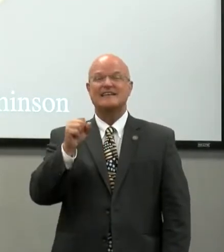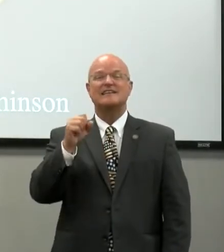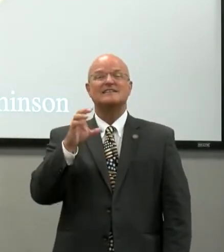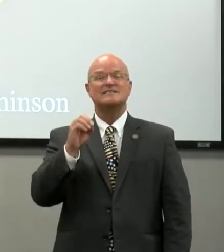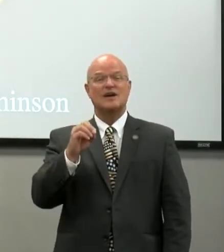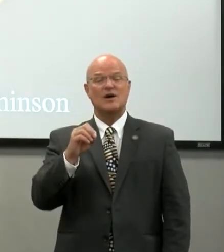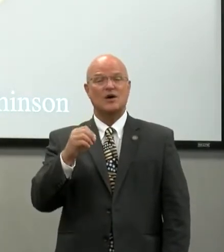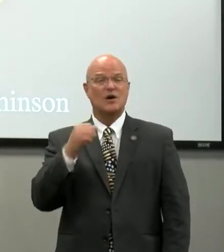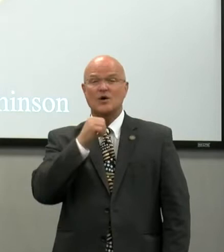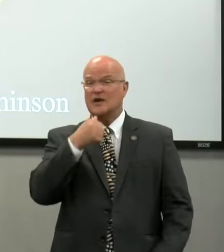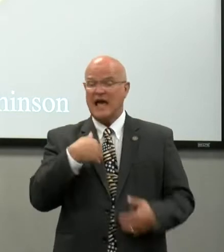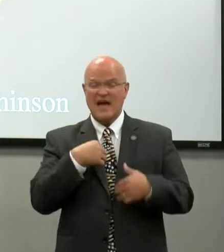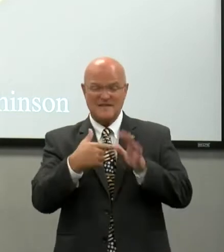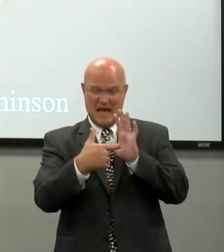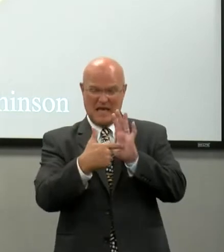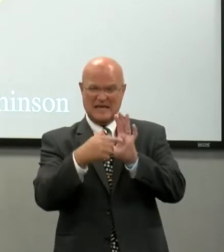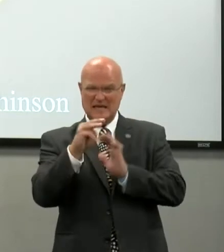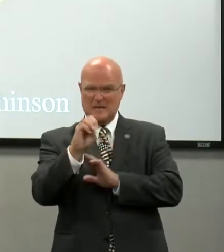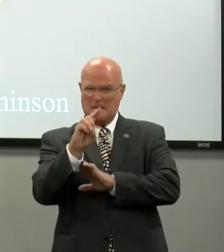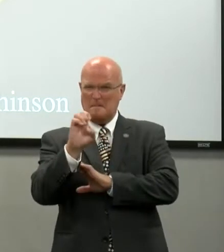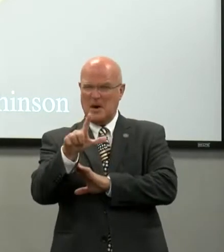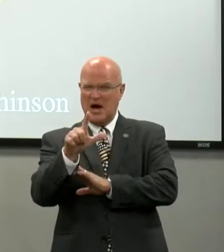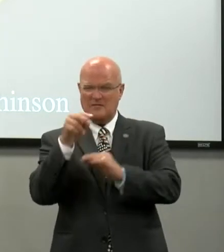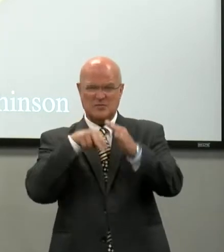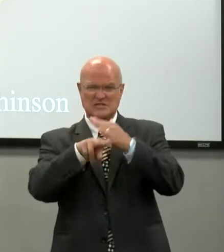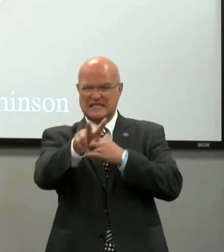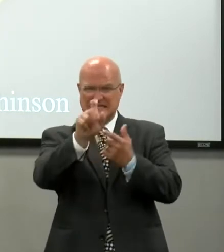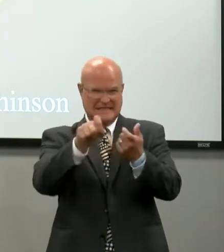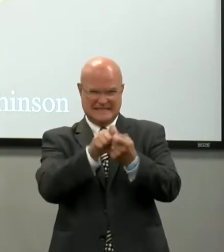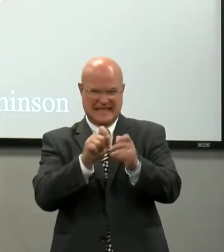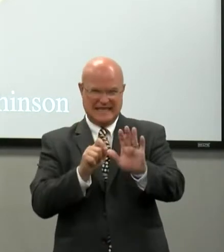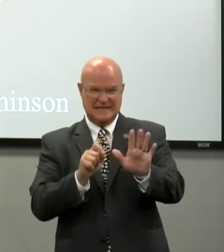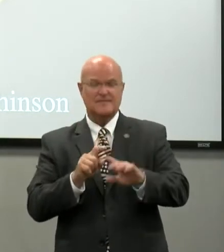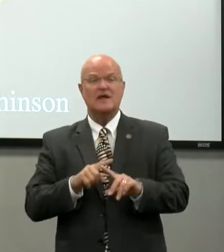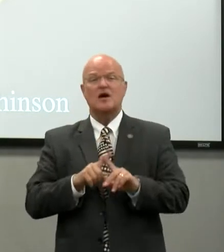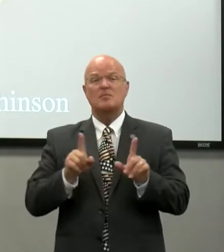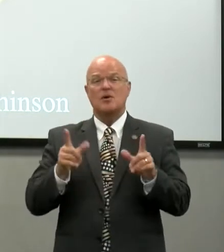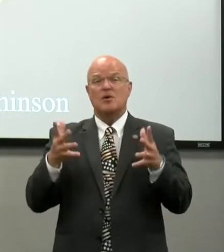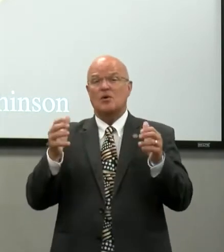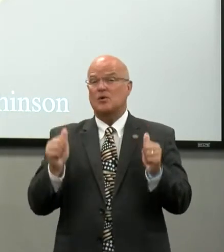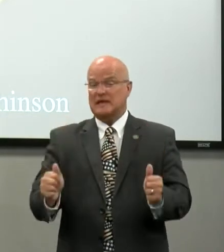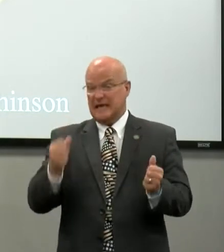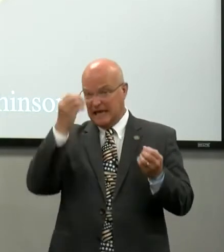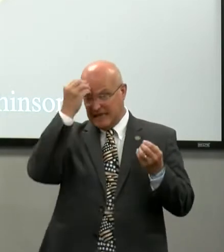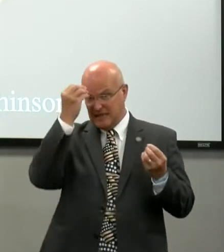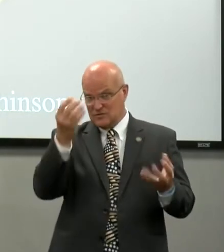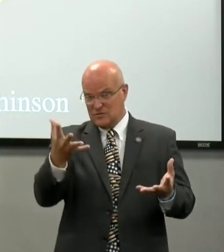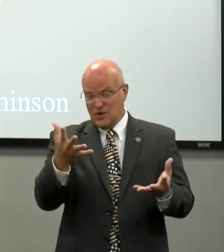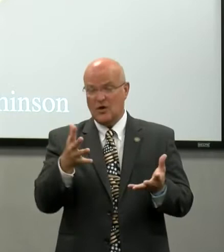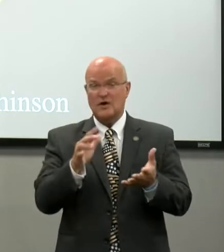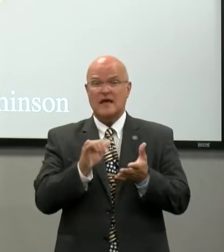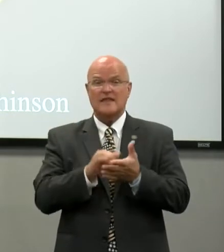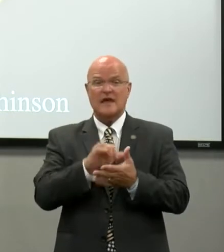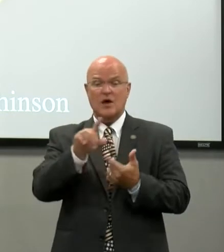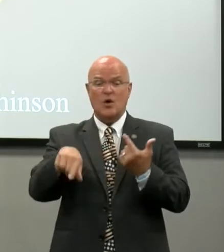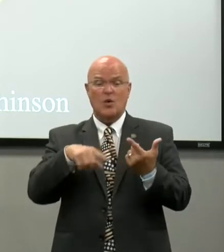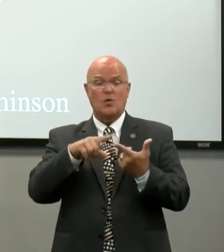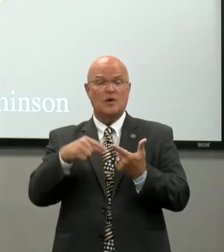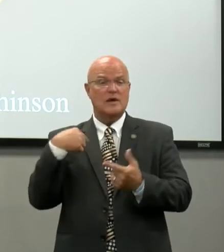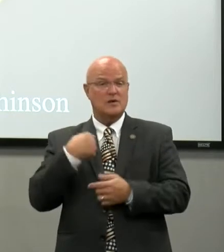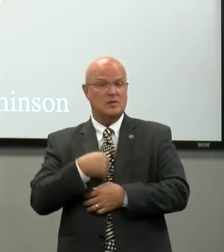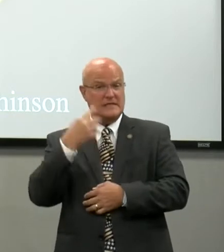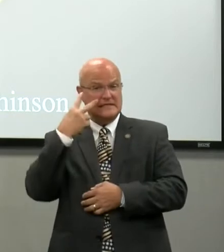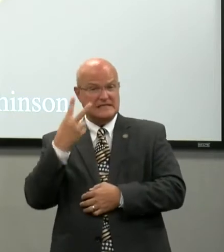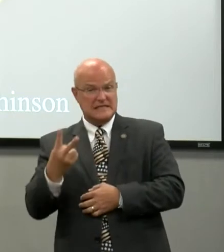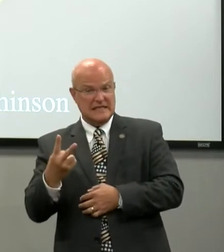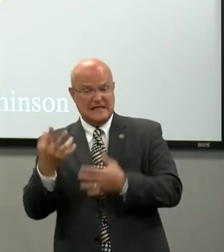So we don't have a model for predicting that exactly, but what we can tell you is that when we see and when